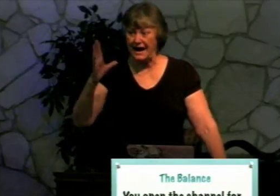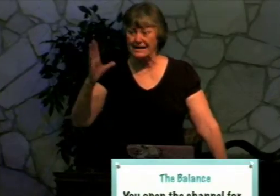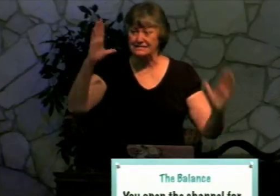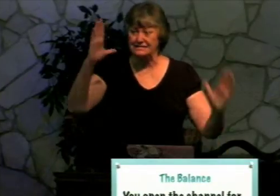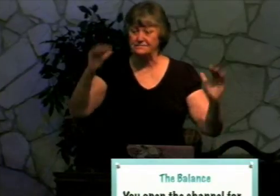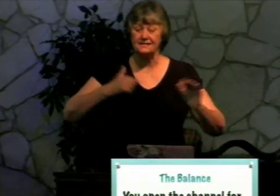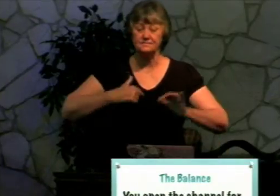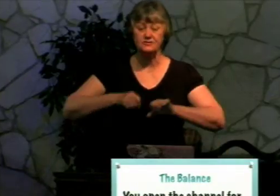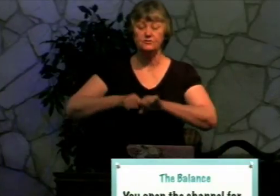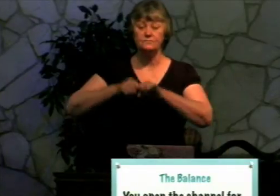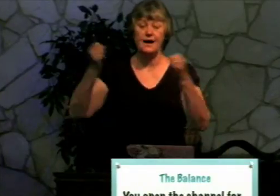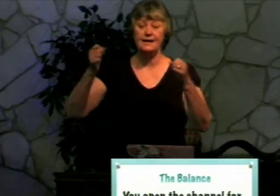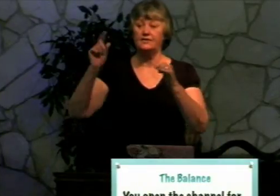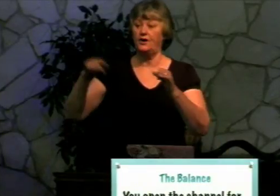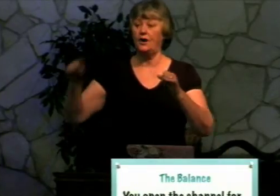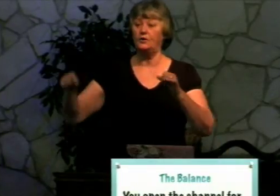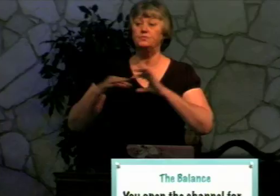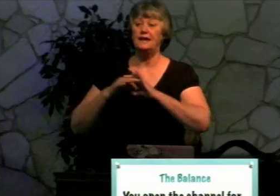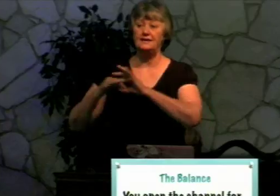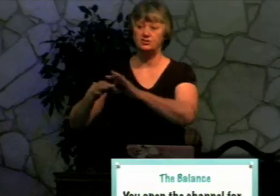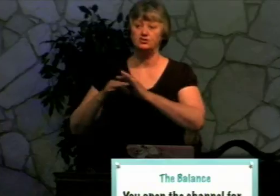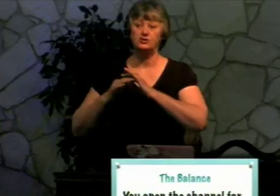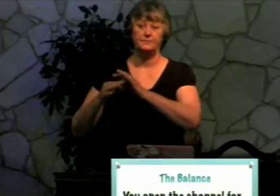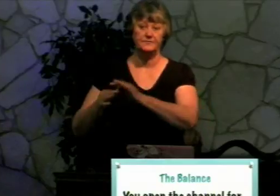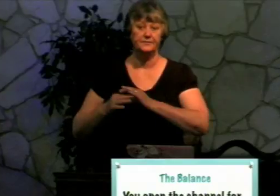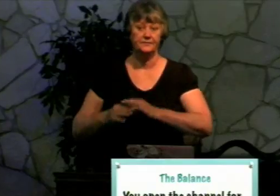God expects me to break those relationships.